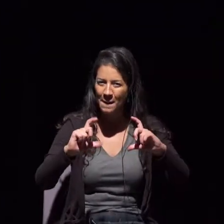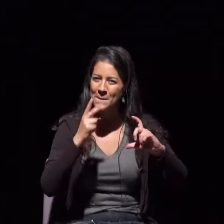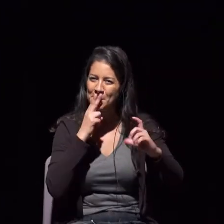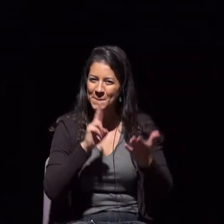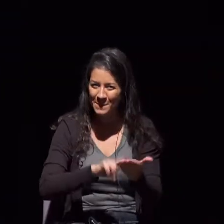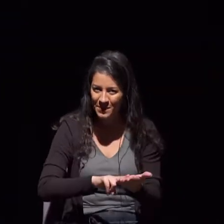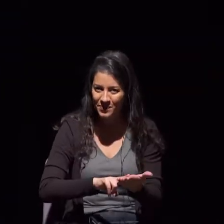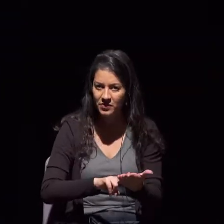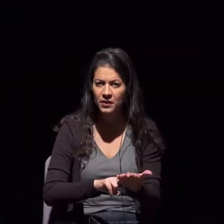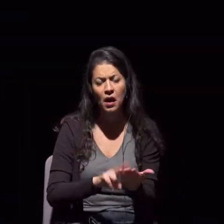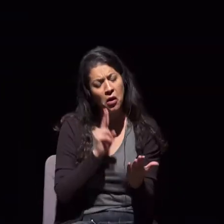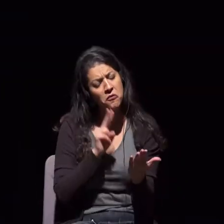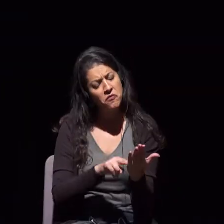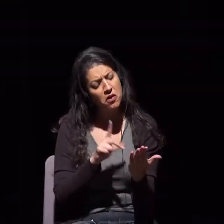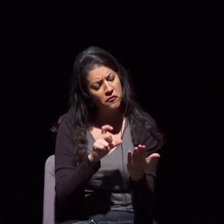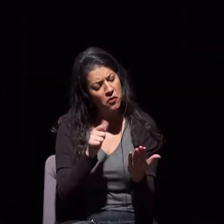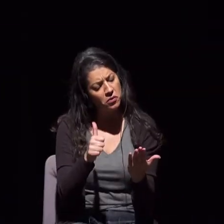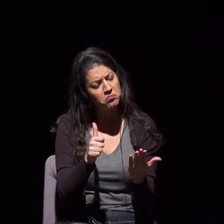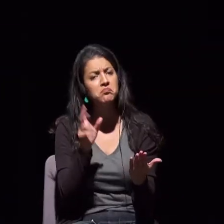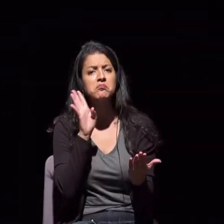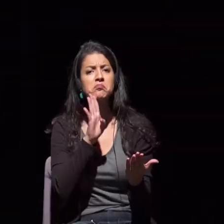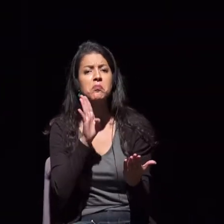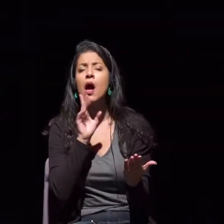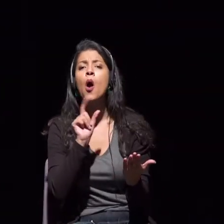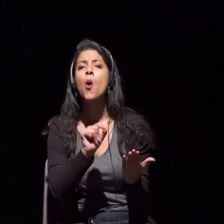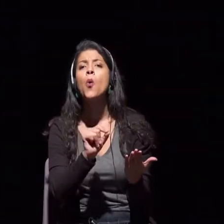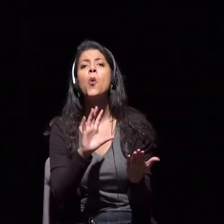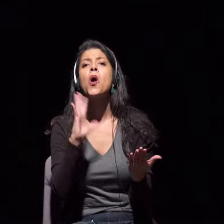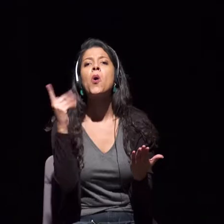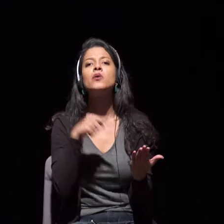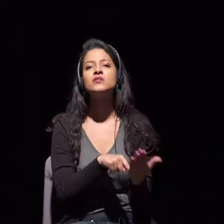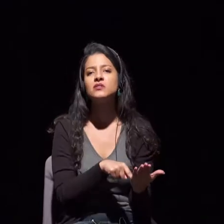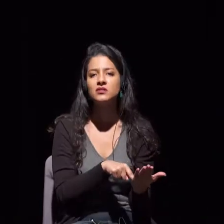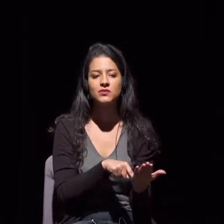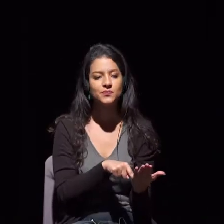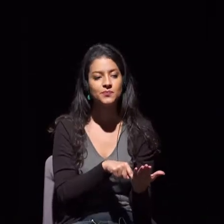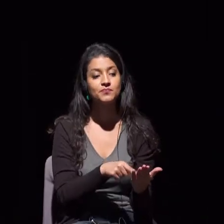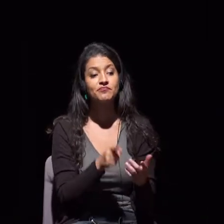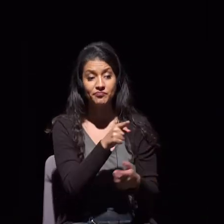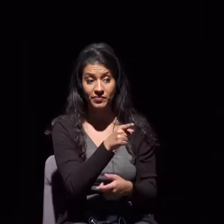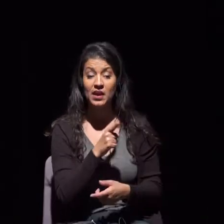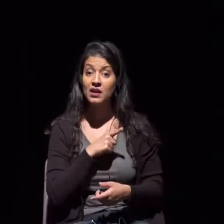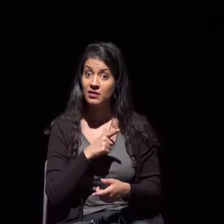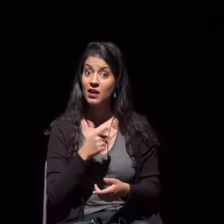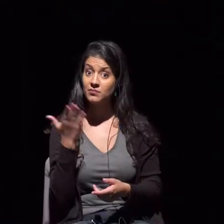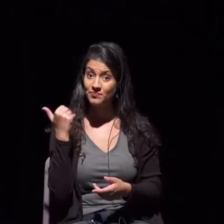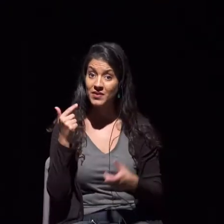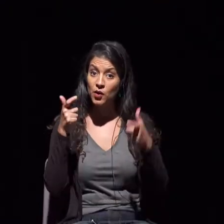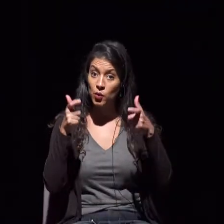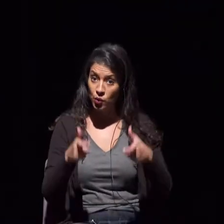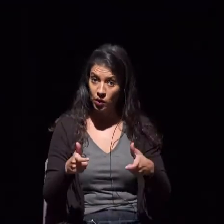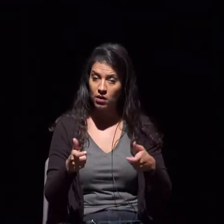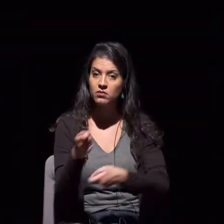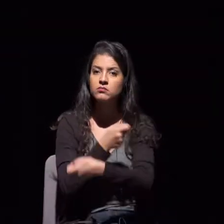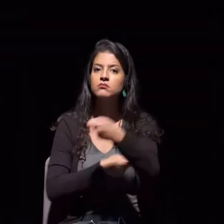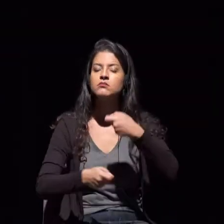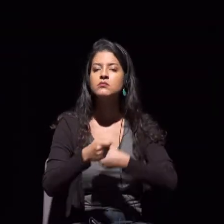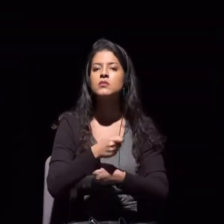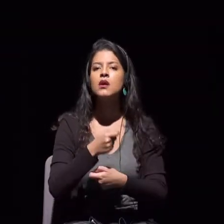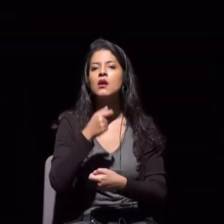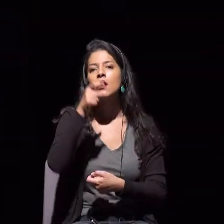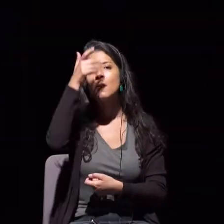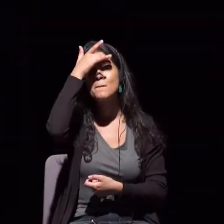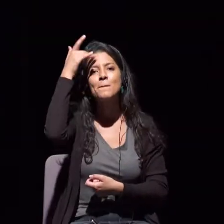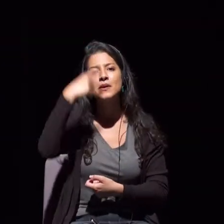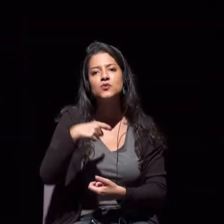slave market, which, you know, the only thing that you can tell by is because it's written